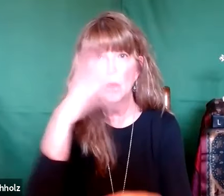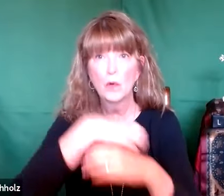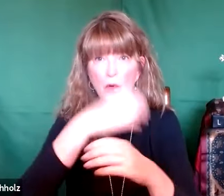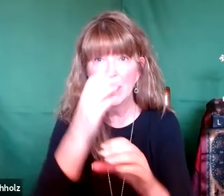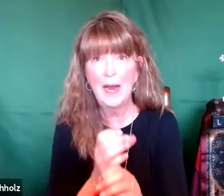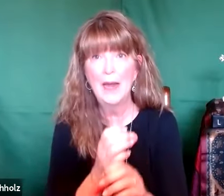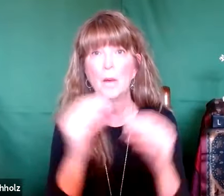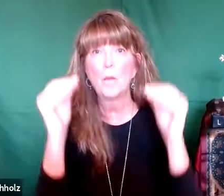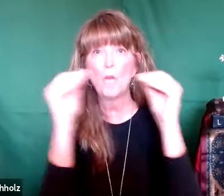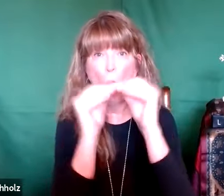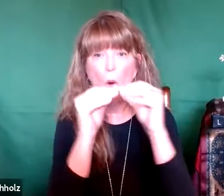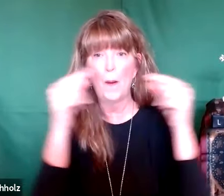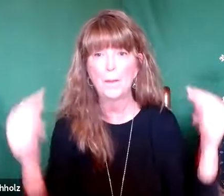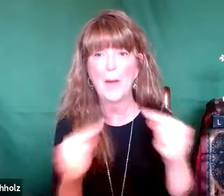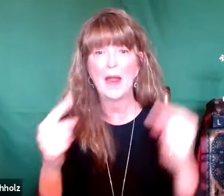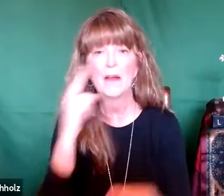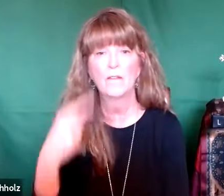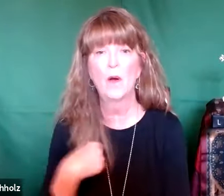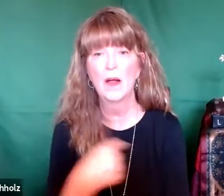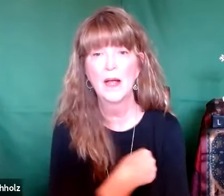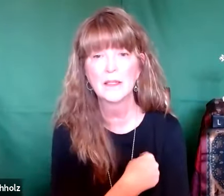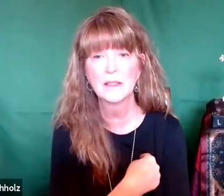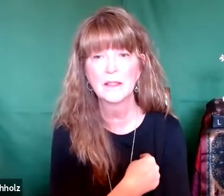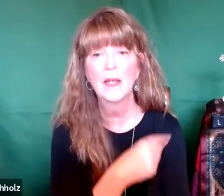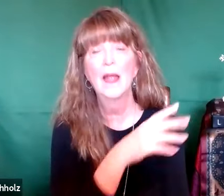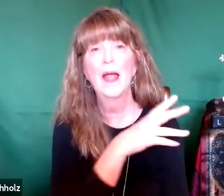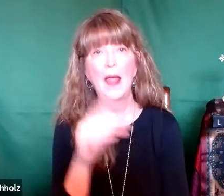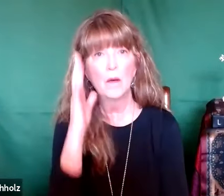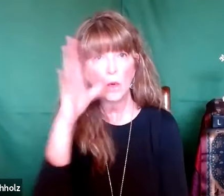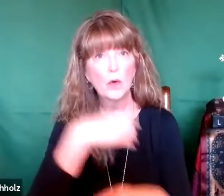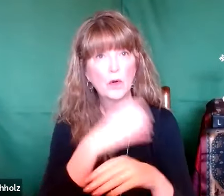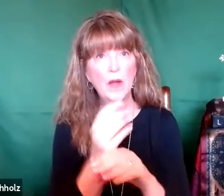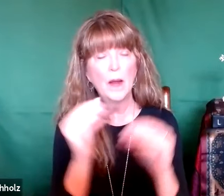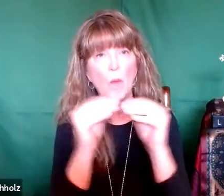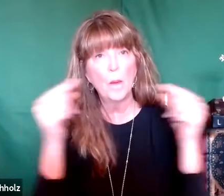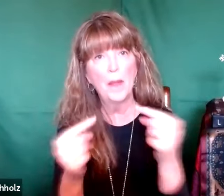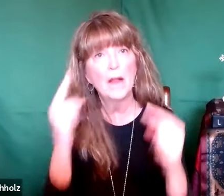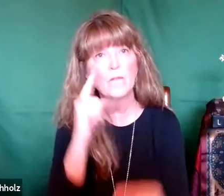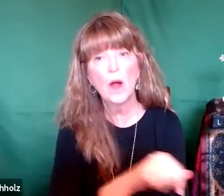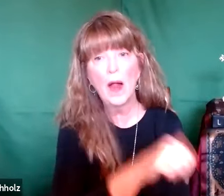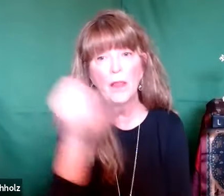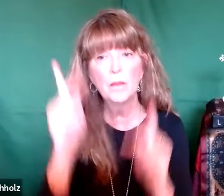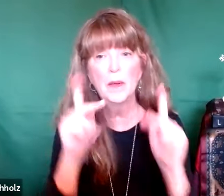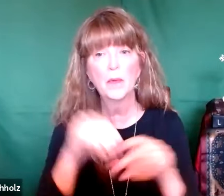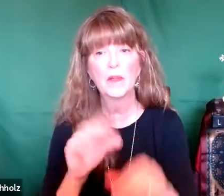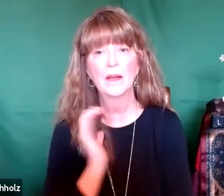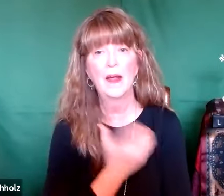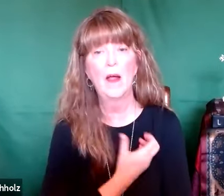I want to let you know those type of curtains are not healthy, and they will create more pain for us, as well